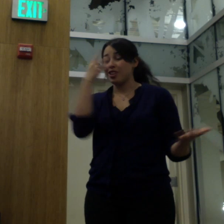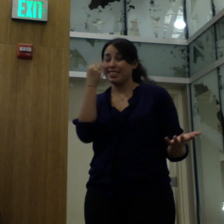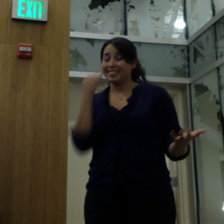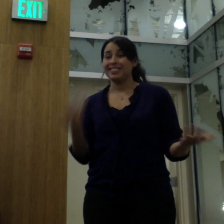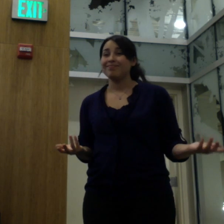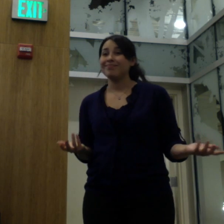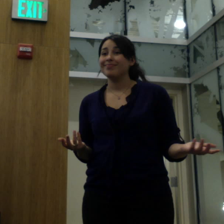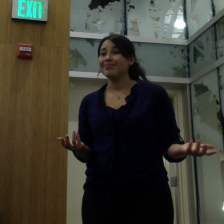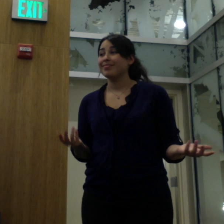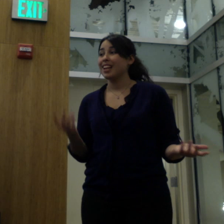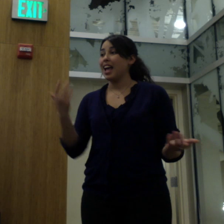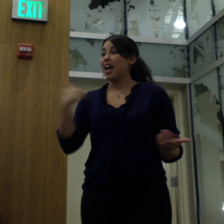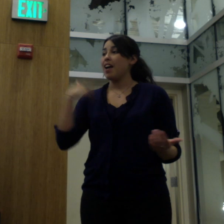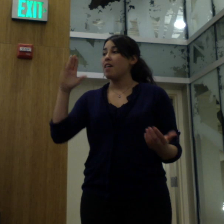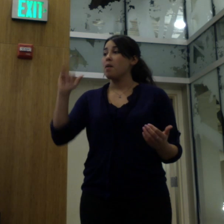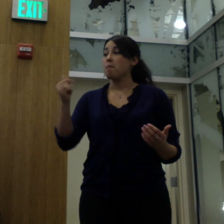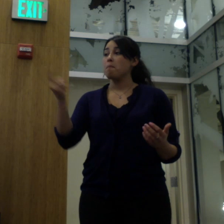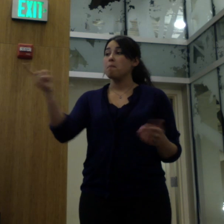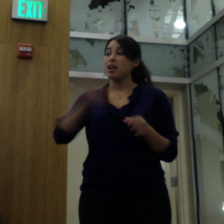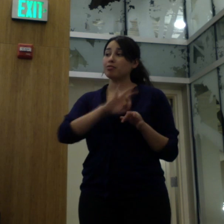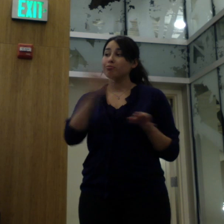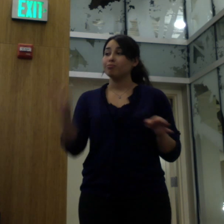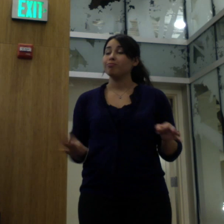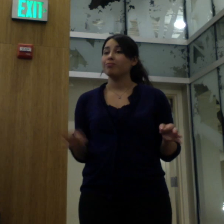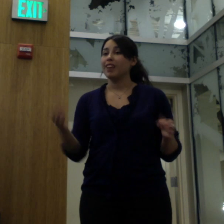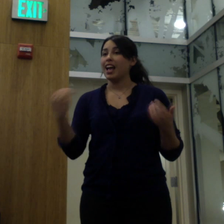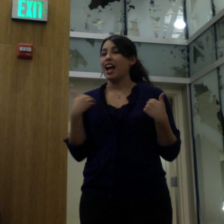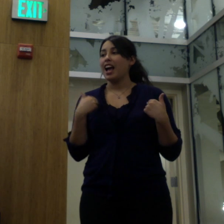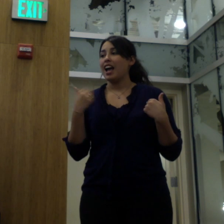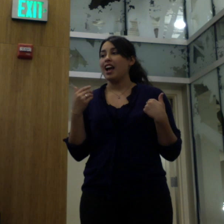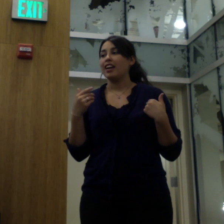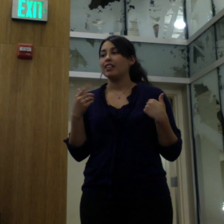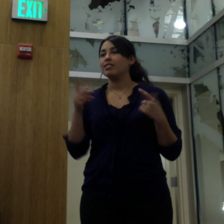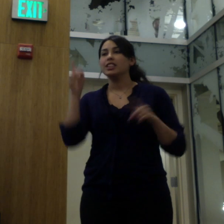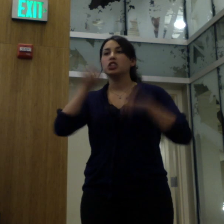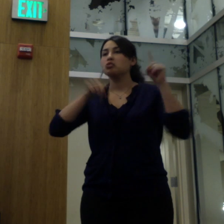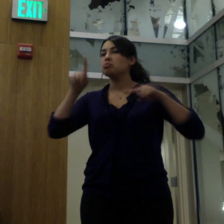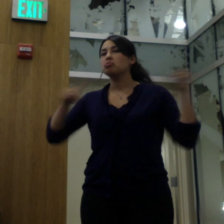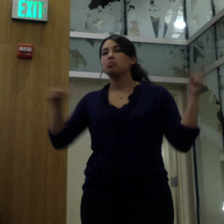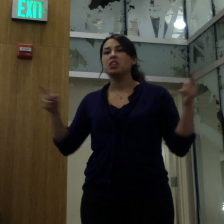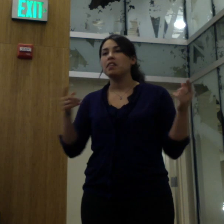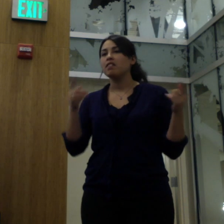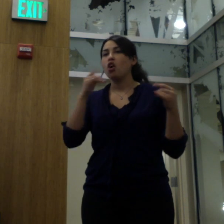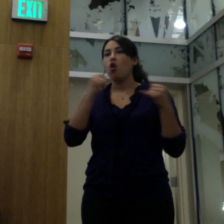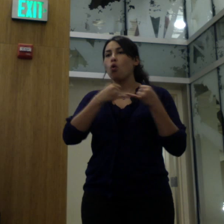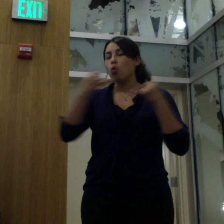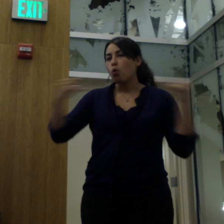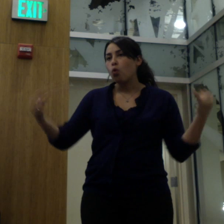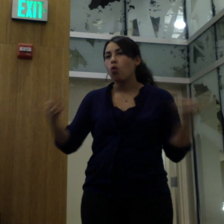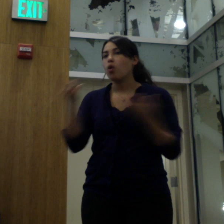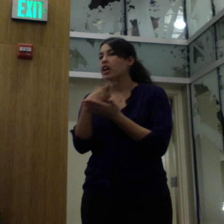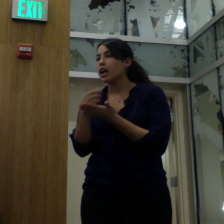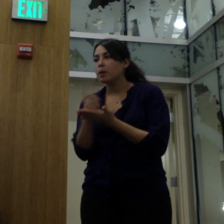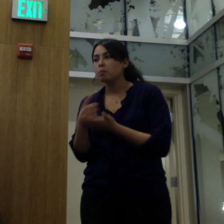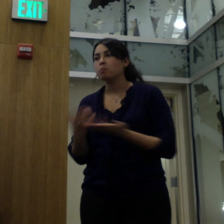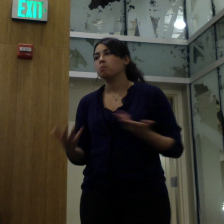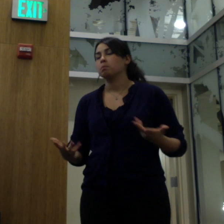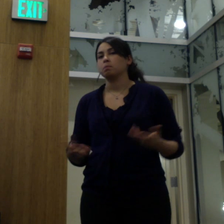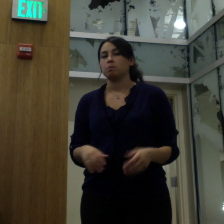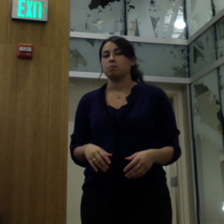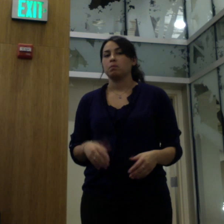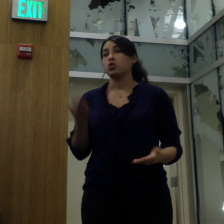And here, I do have just miscellaneous cord and a couple compasses.